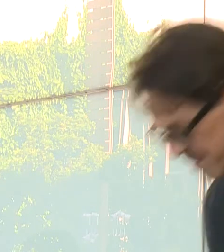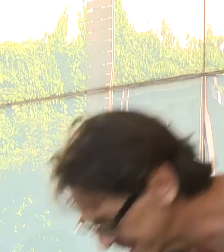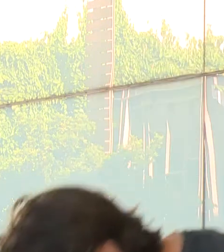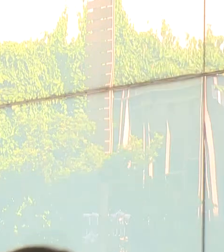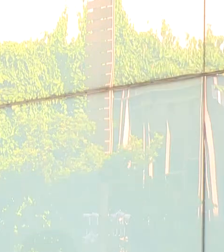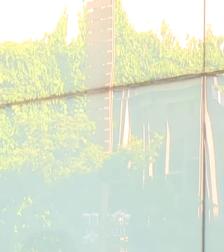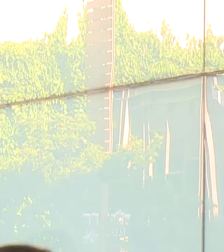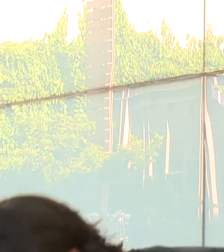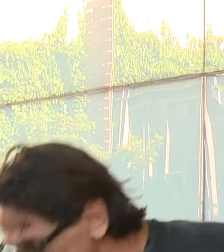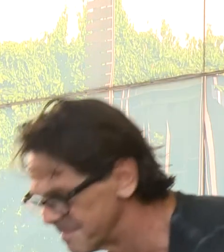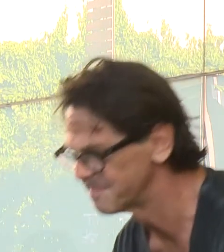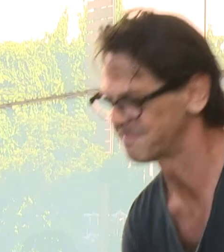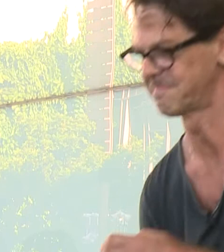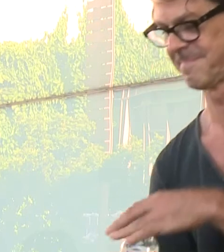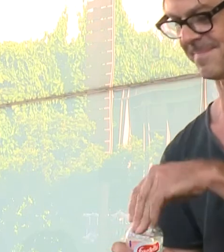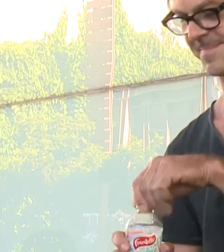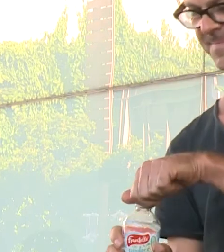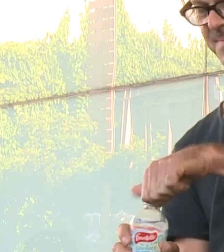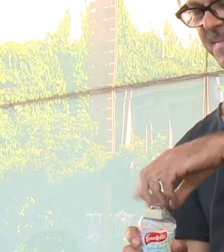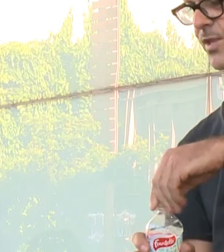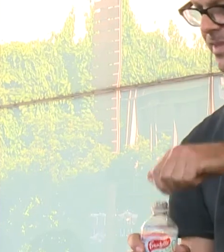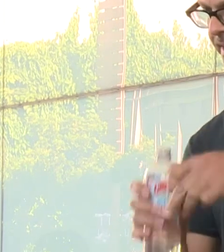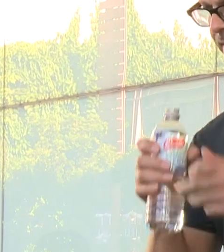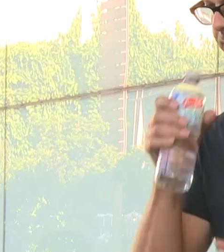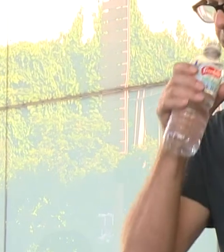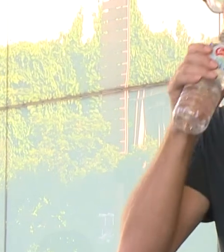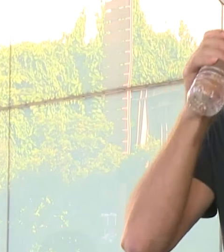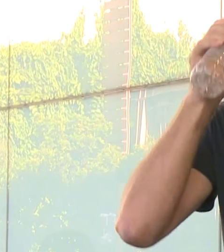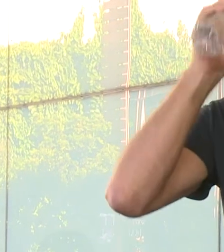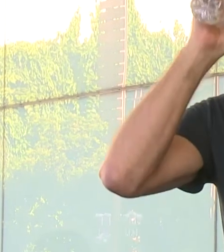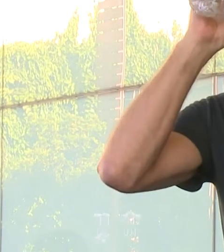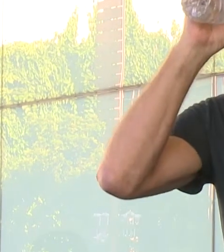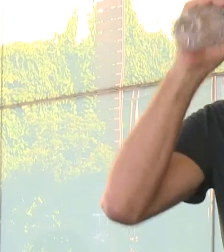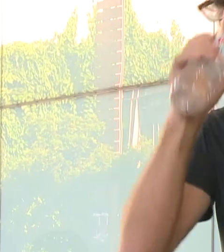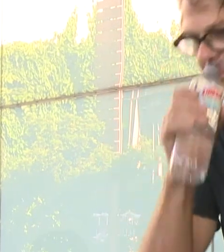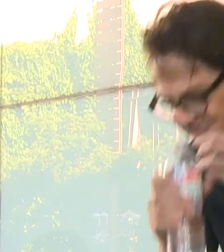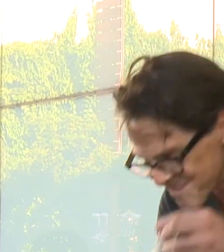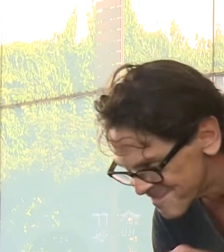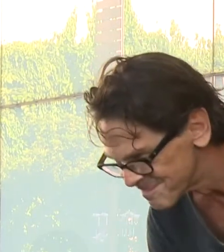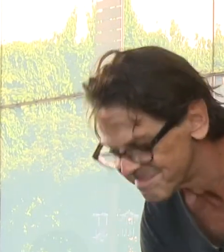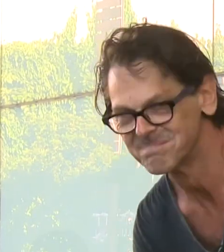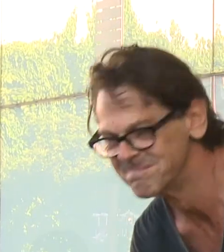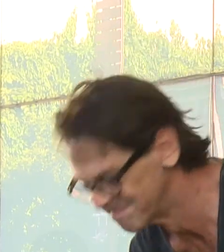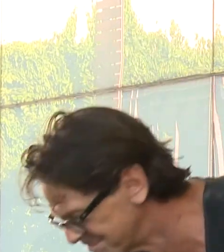me a moment. Sorry. Do you do this? Slap, slap, slap.